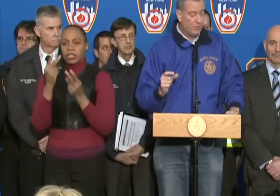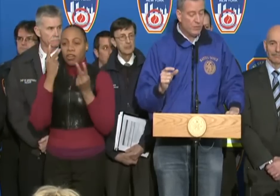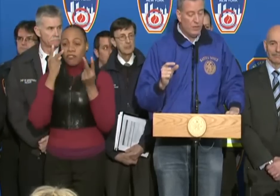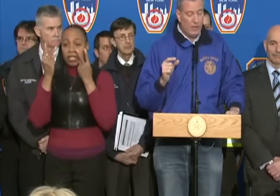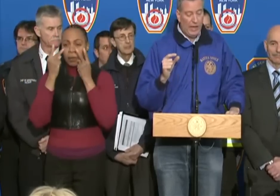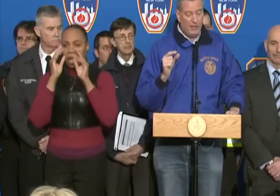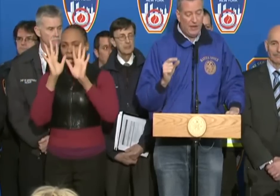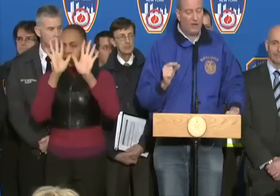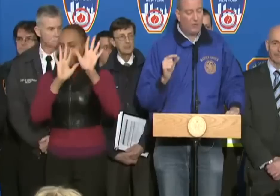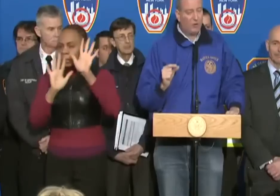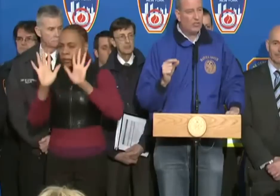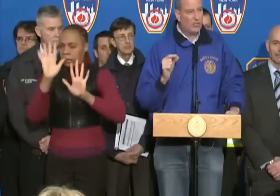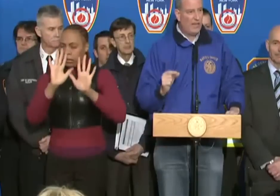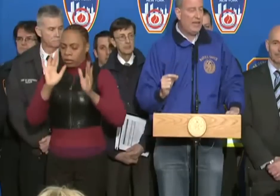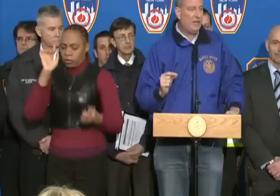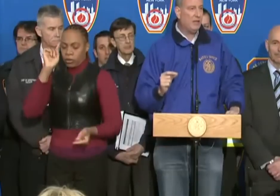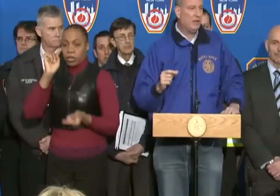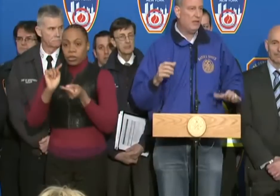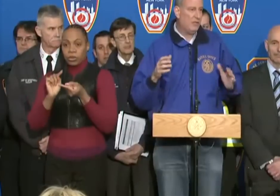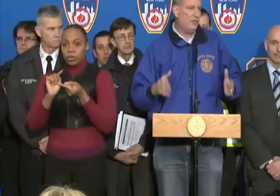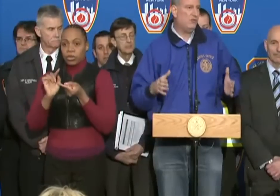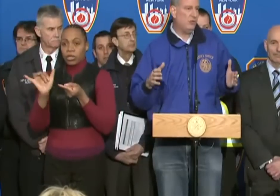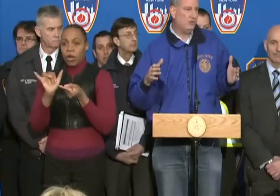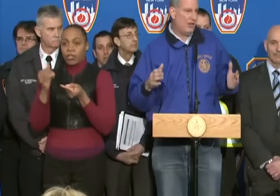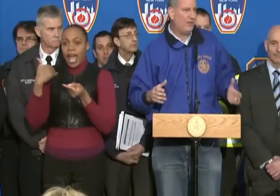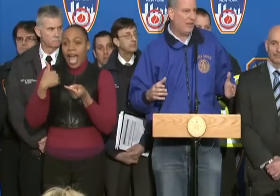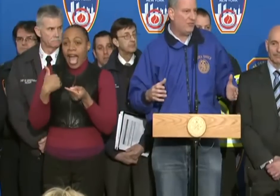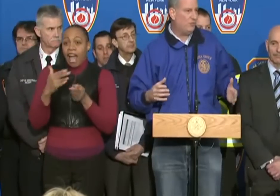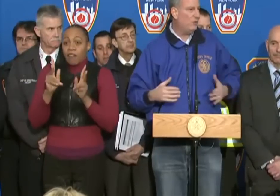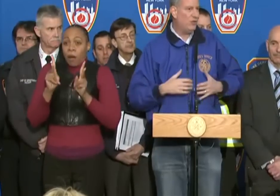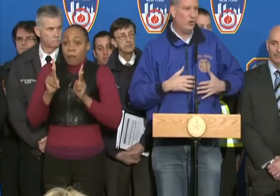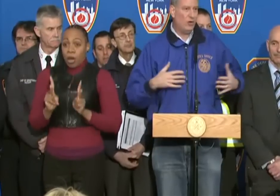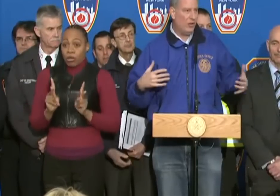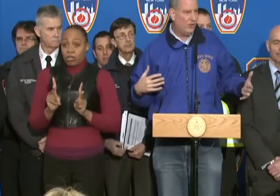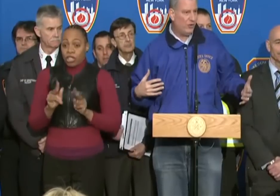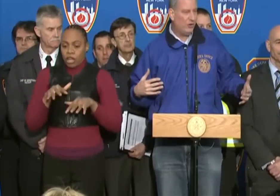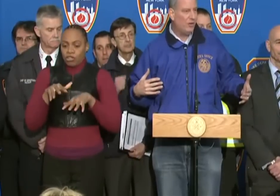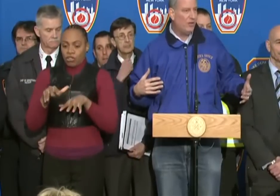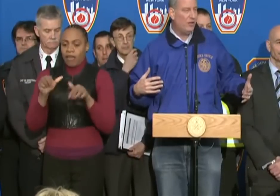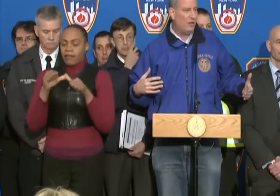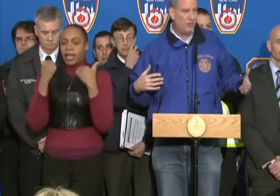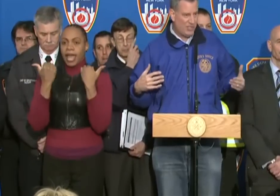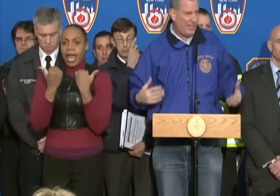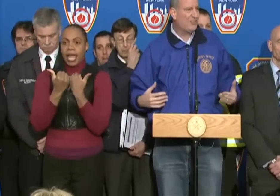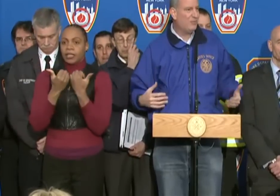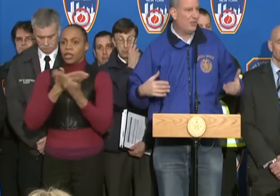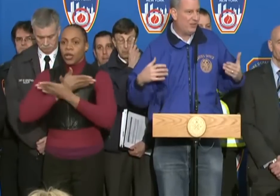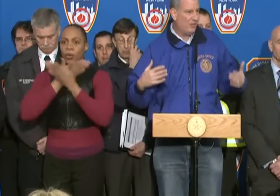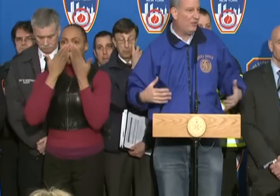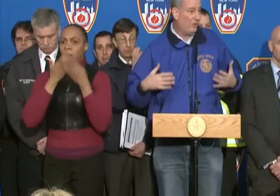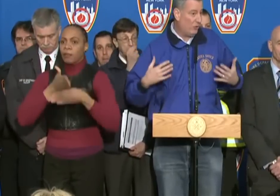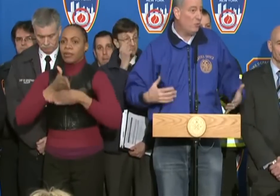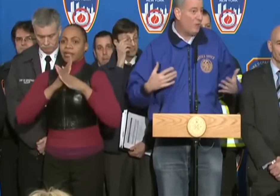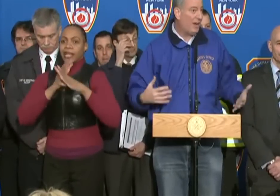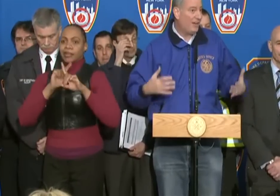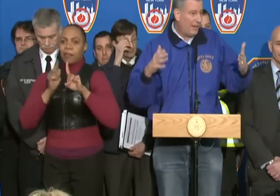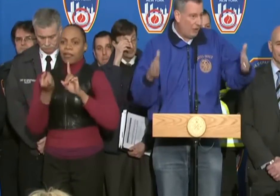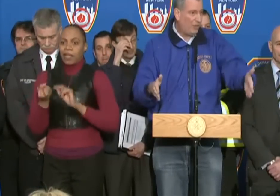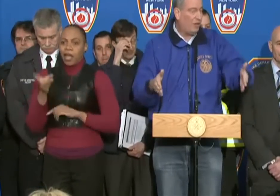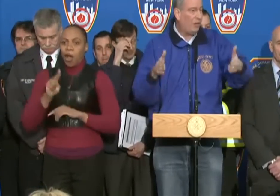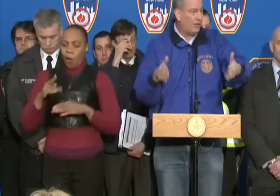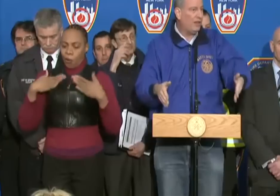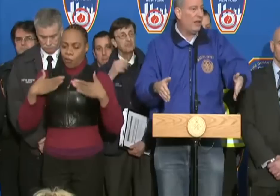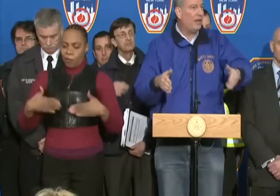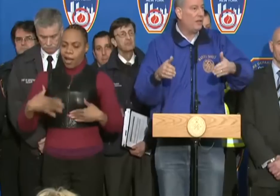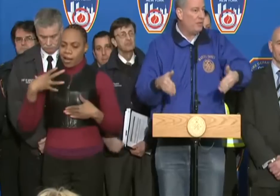reduced. And therefore, to take an individual traffic agent with no other protection but their own body